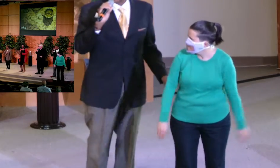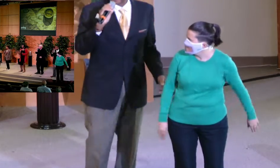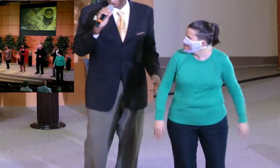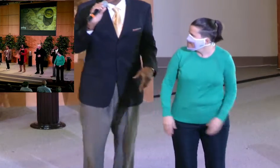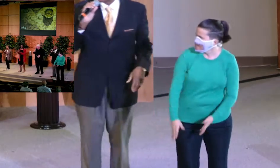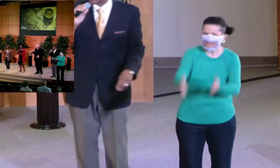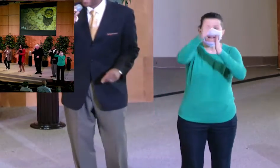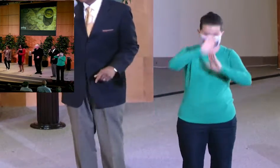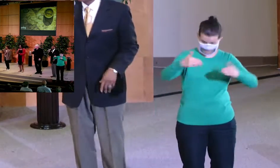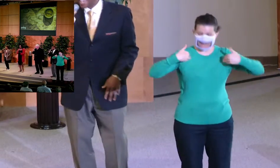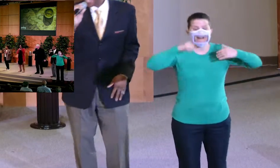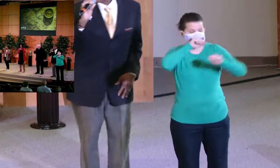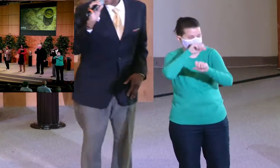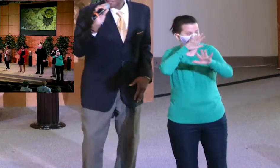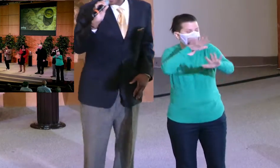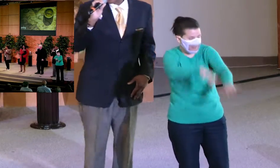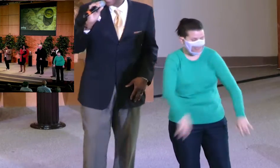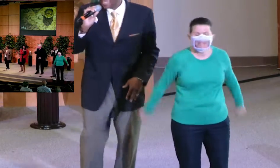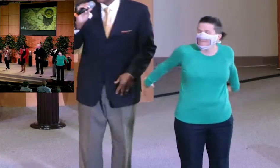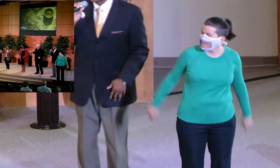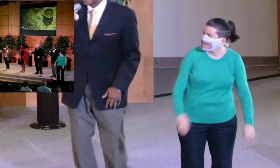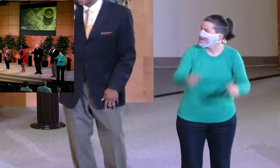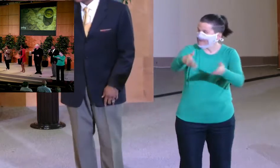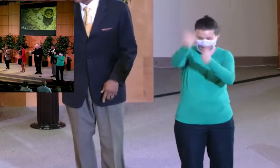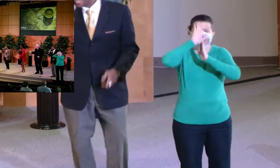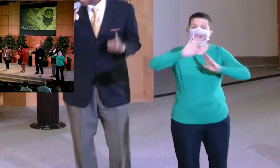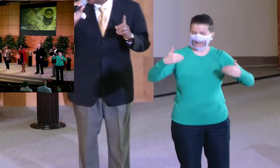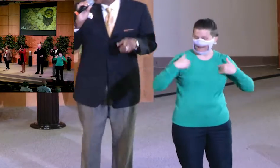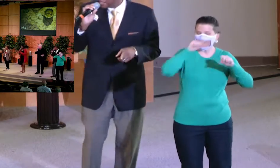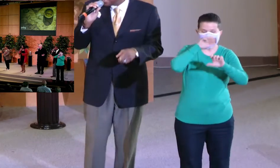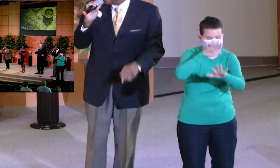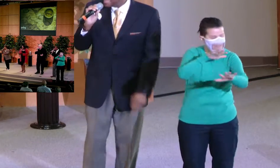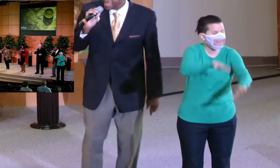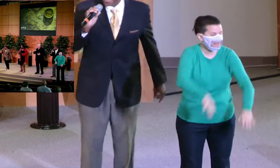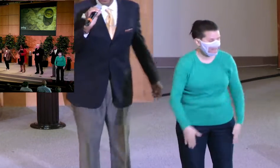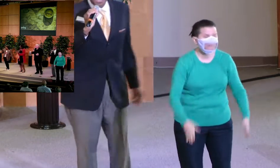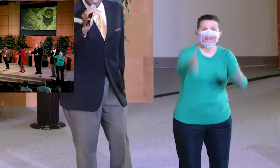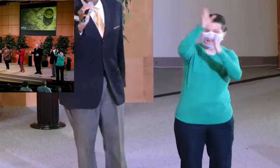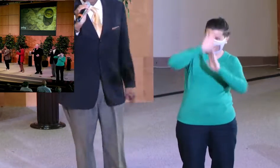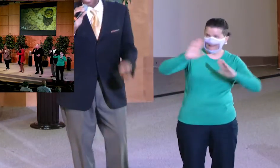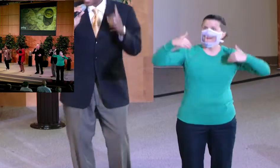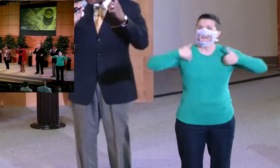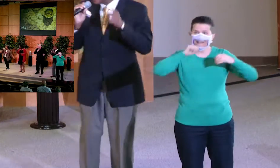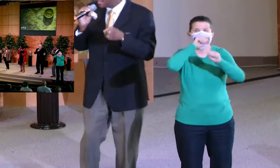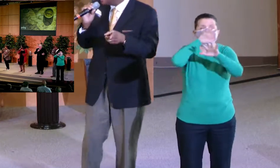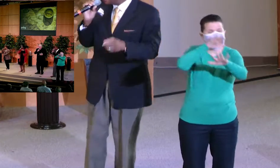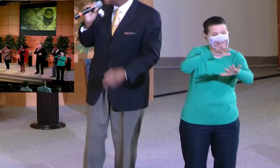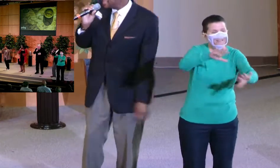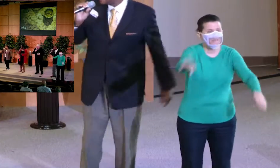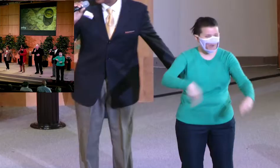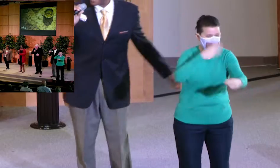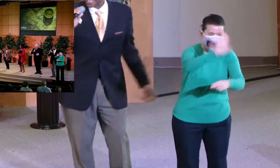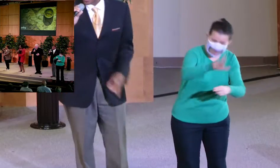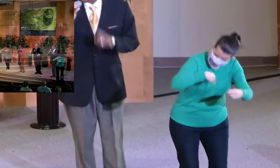say, God's got a blessing. God's got a blessing. God's got a blessing. God's got a blessing. God's got a blessing. God's got a blessing.